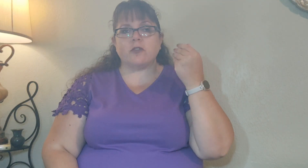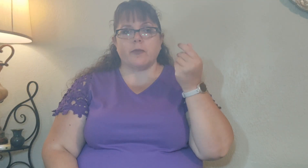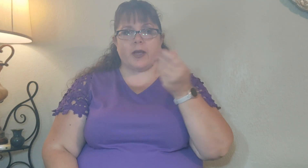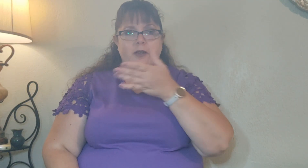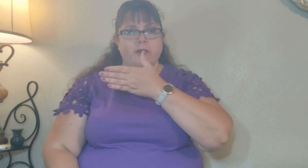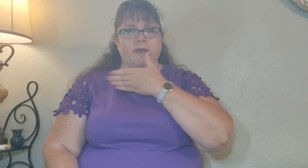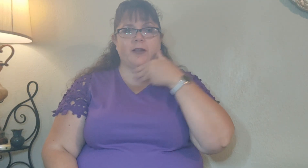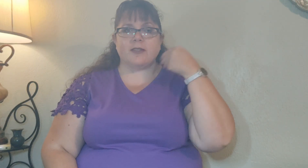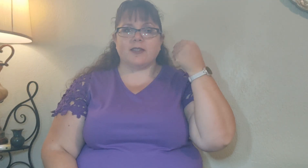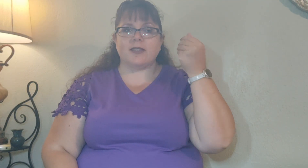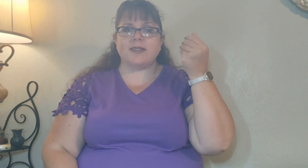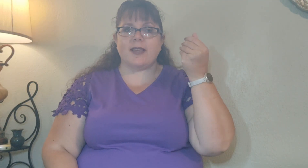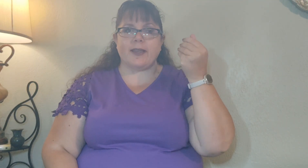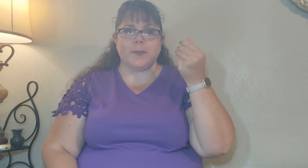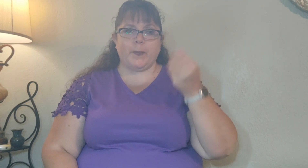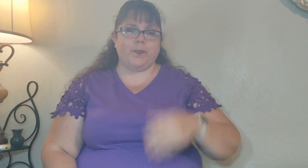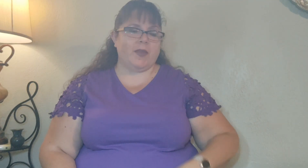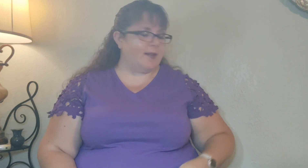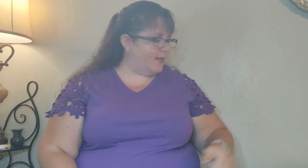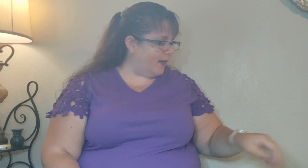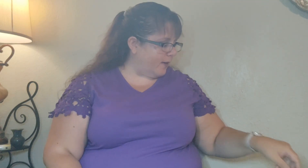or better, it's the same sign.